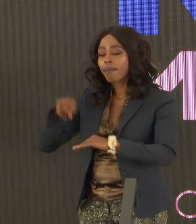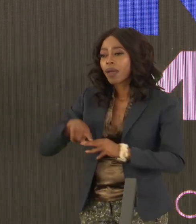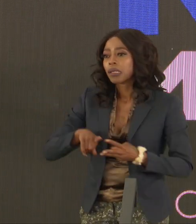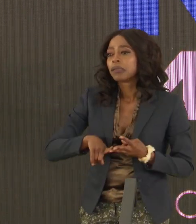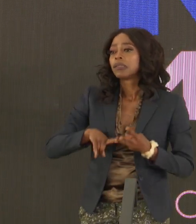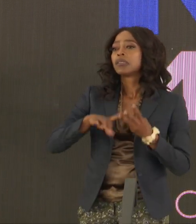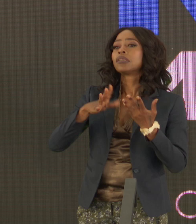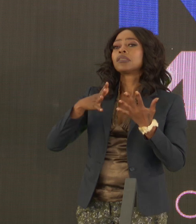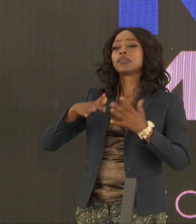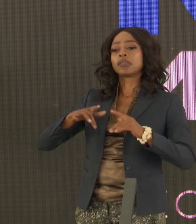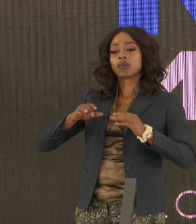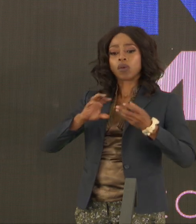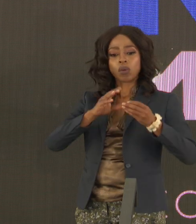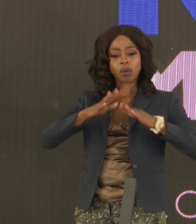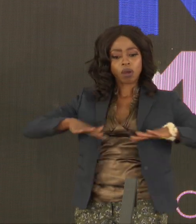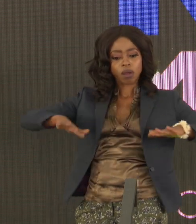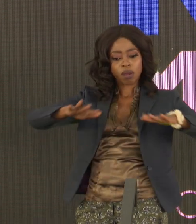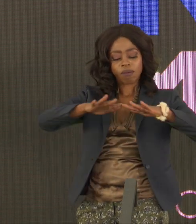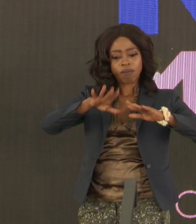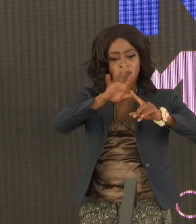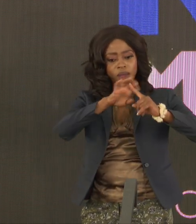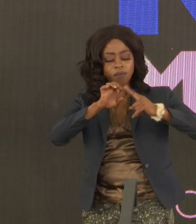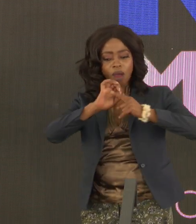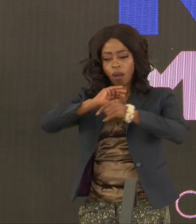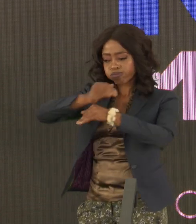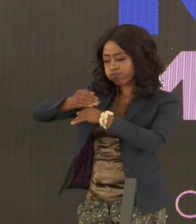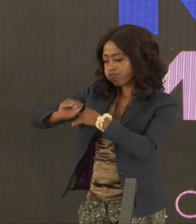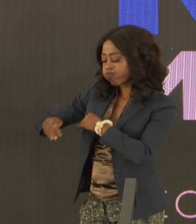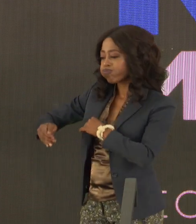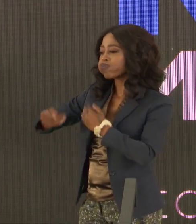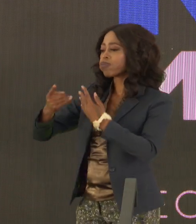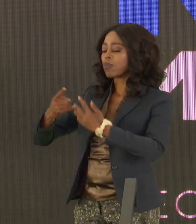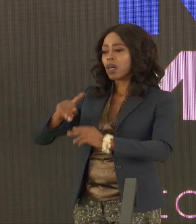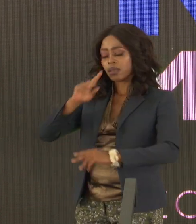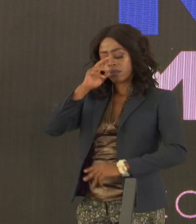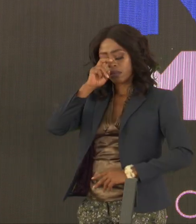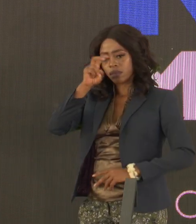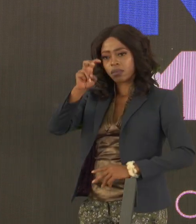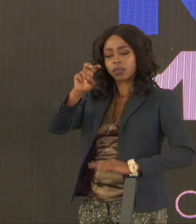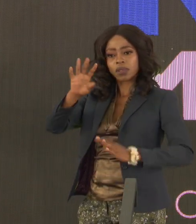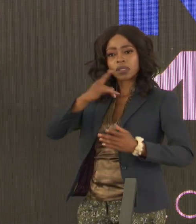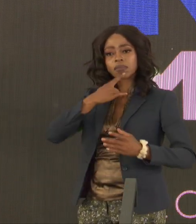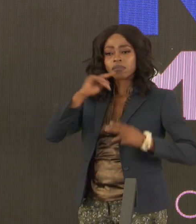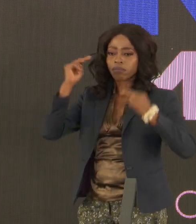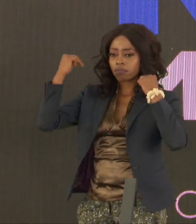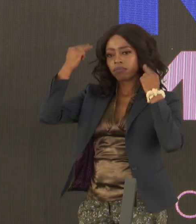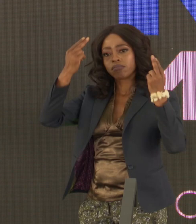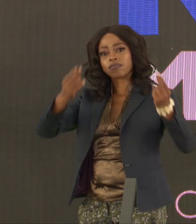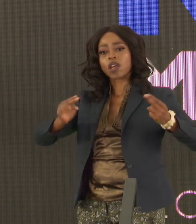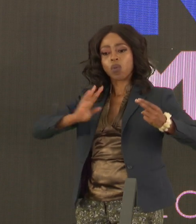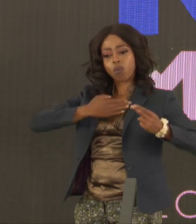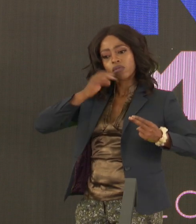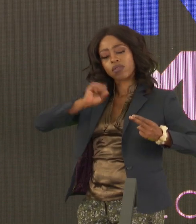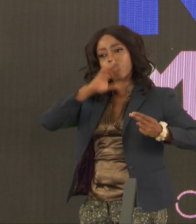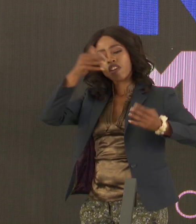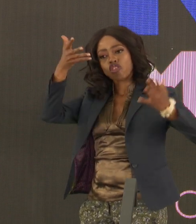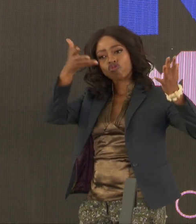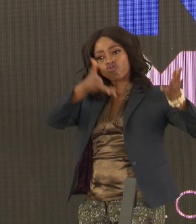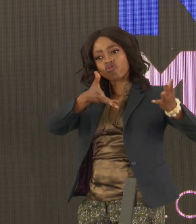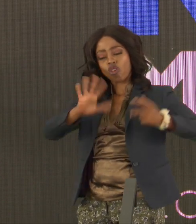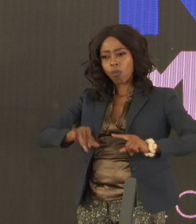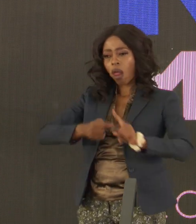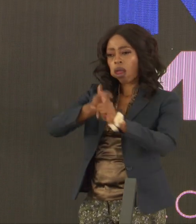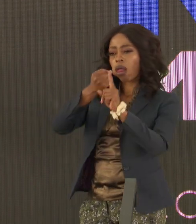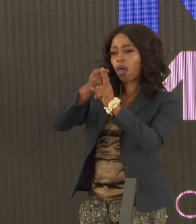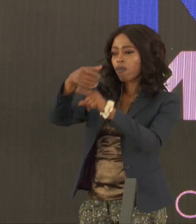our living spaces. Let us protect the environment. Let us be bold and say what South Africa we want to live in. Let us fight